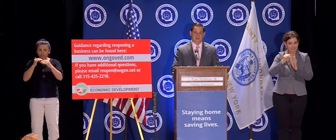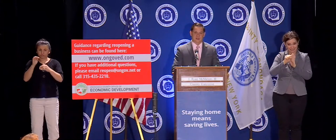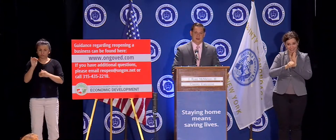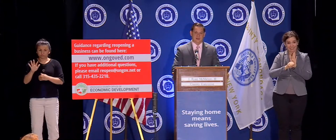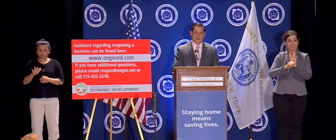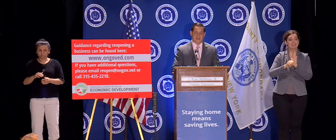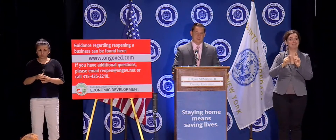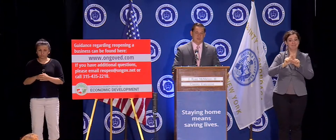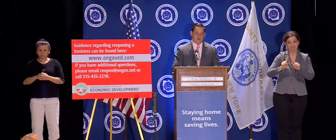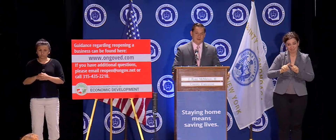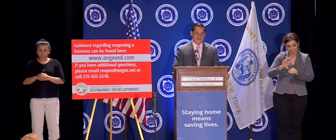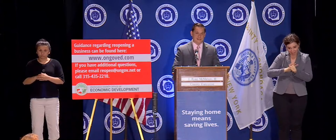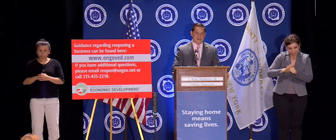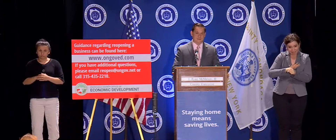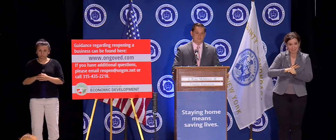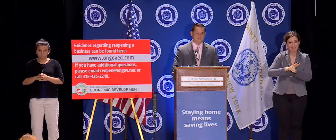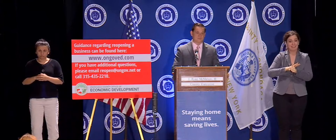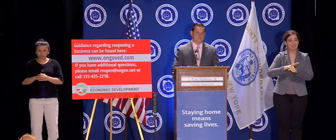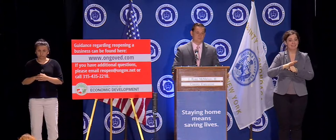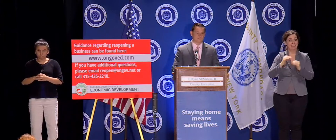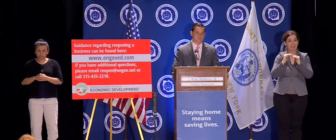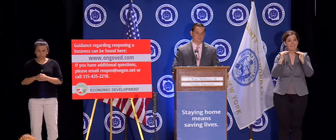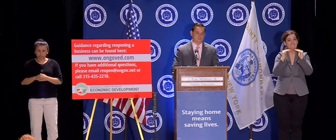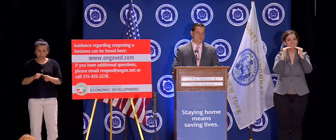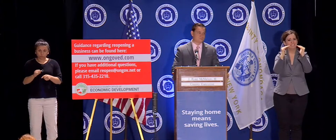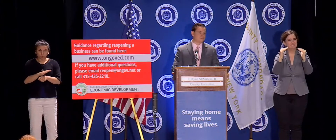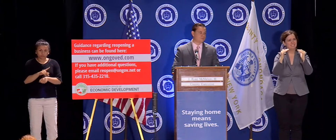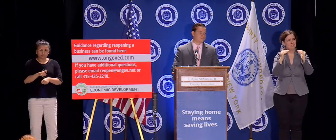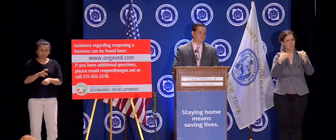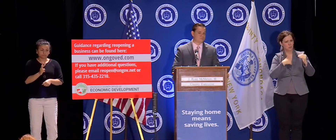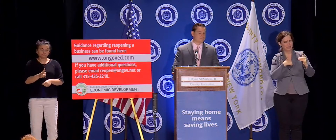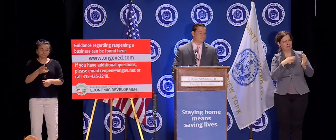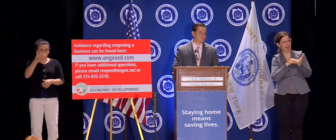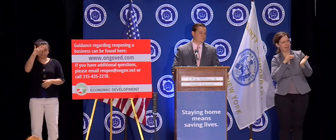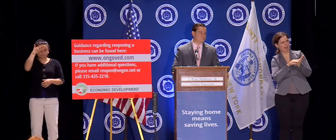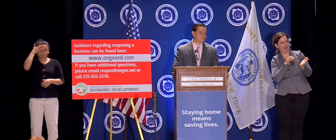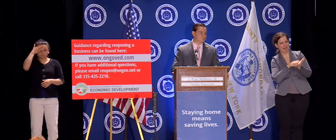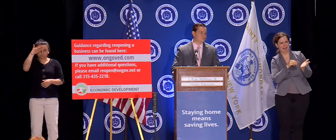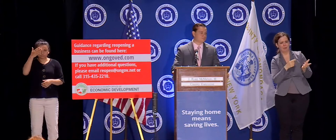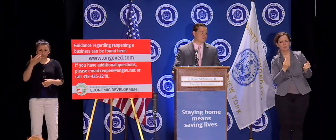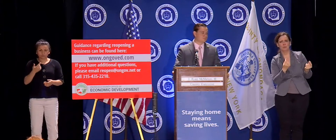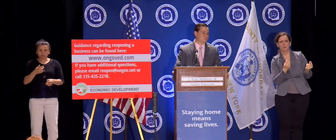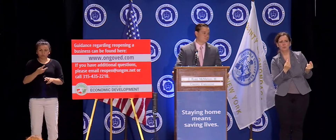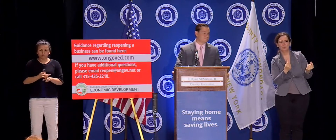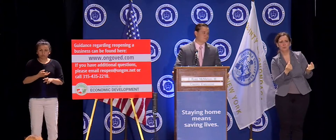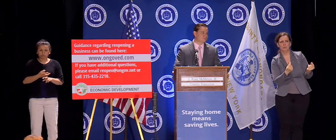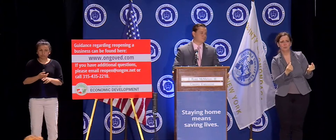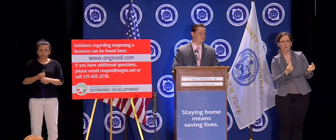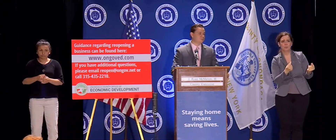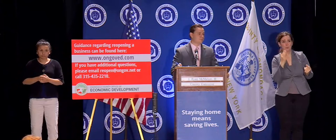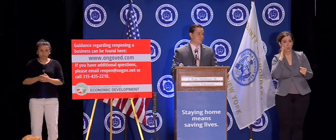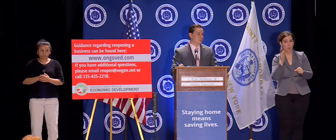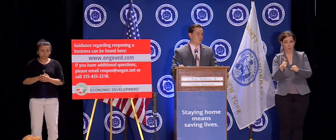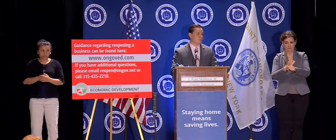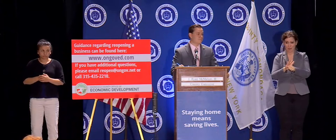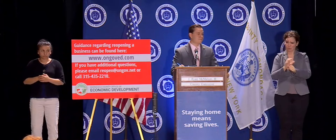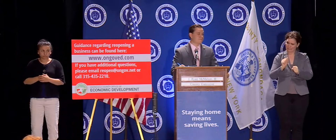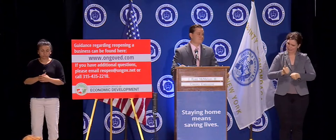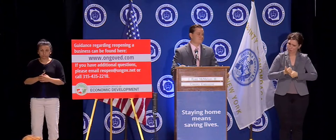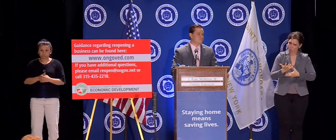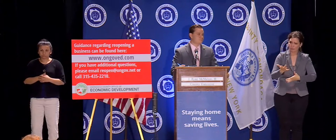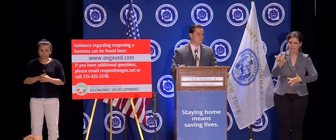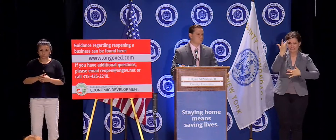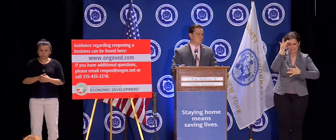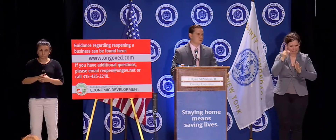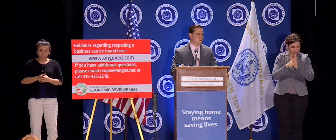of that it can make you very sick. Ryan, oh, sorry. On Memorial Day, the governor